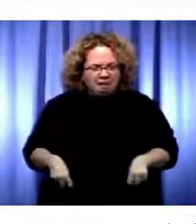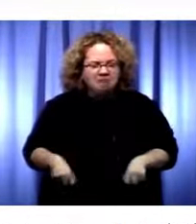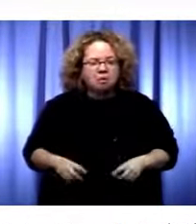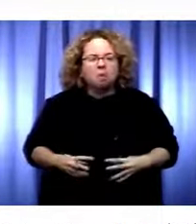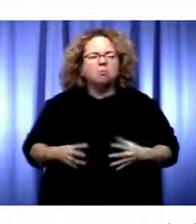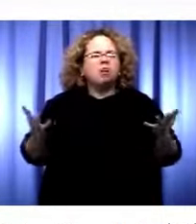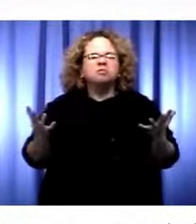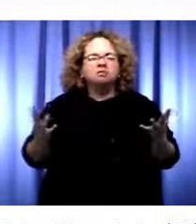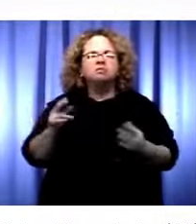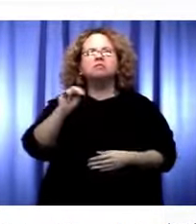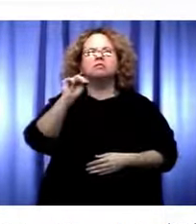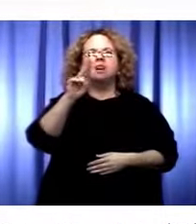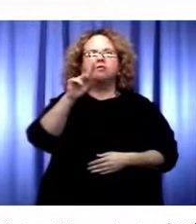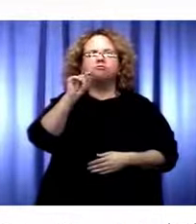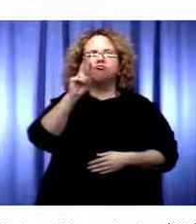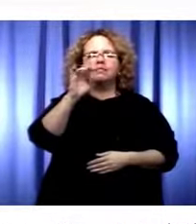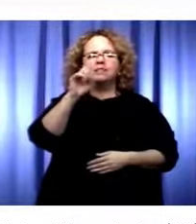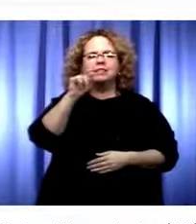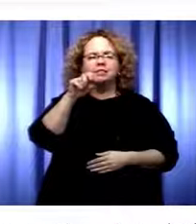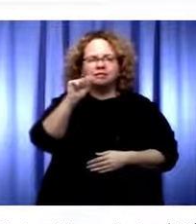has the stomach that can absorb nutrients.